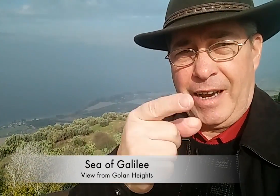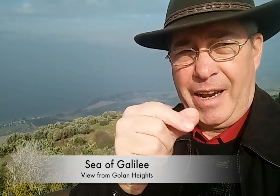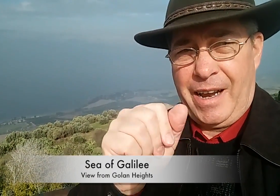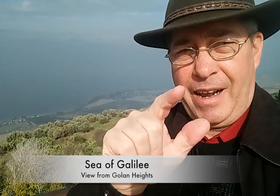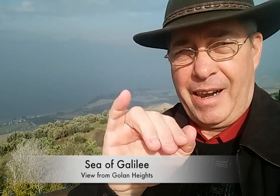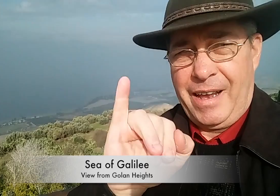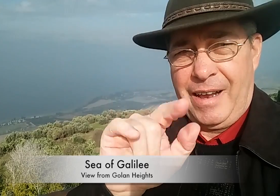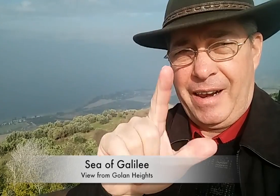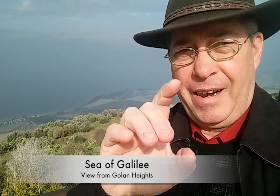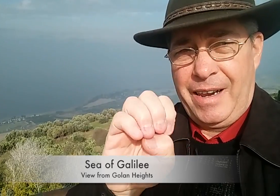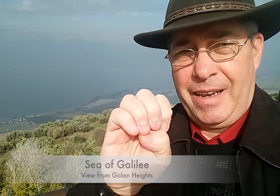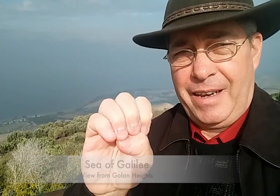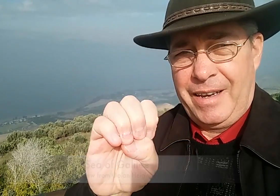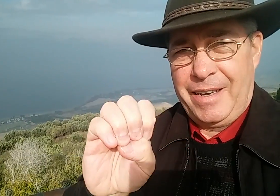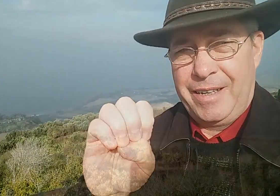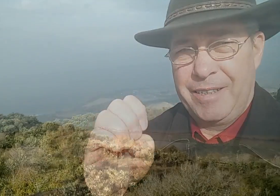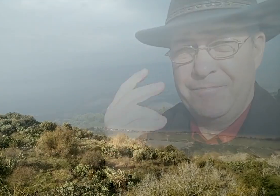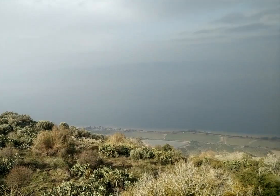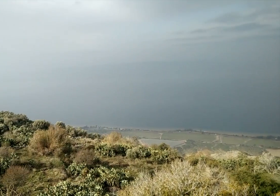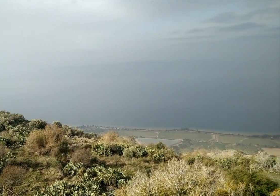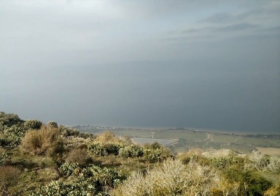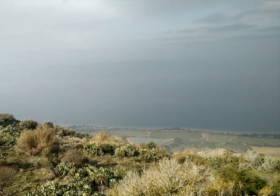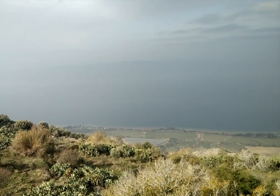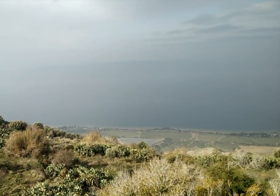And again, now you can see the Sea of Galilee.